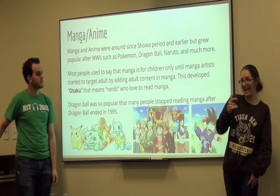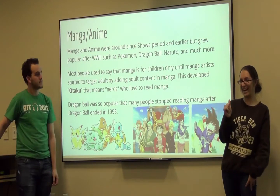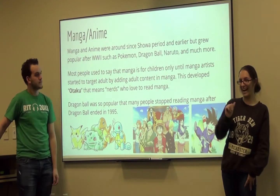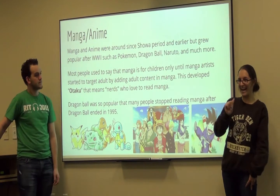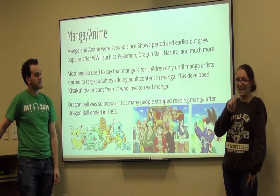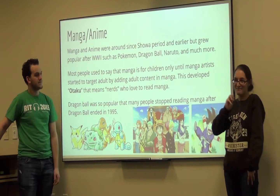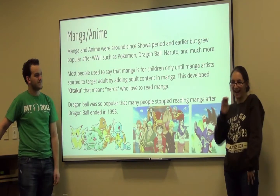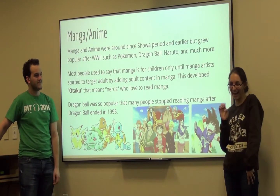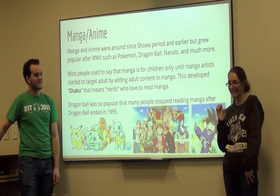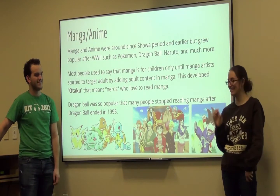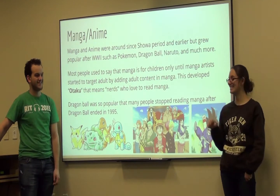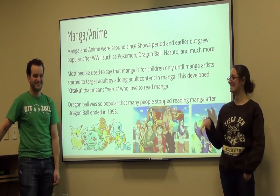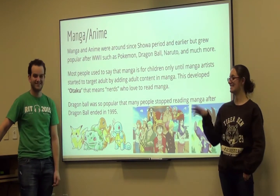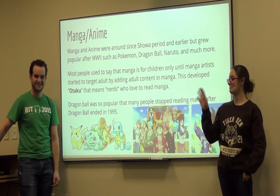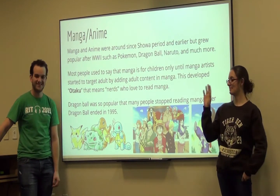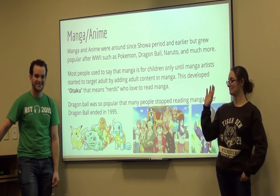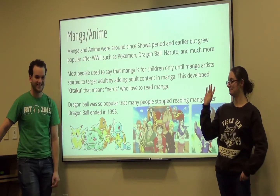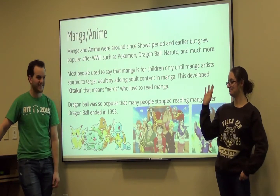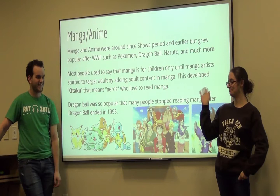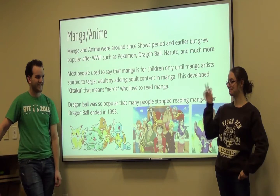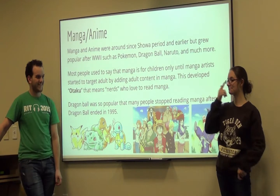people. Manga and anime.